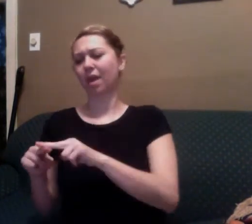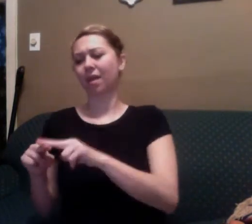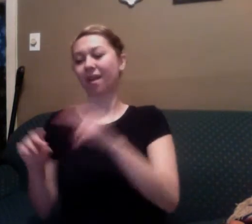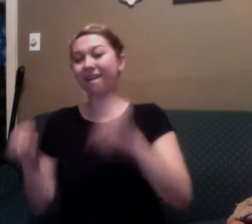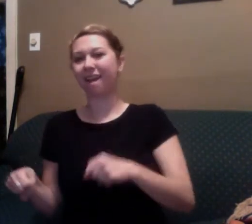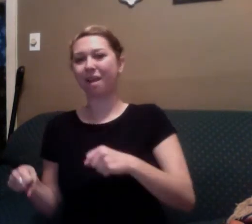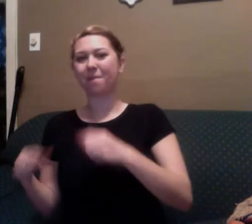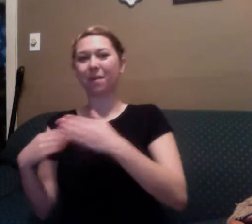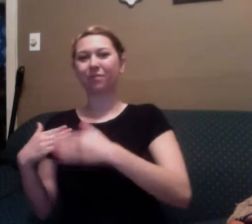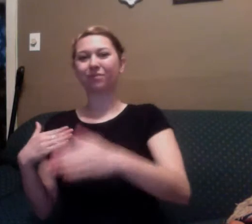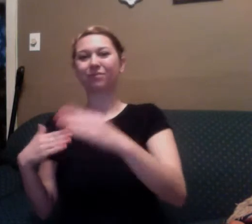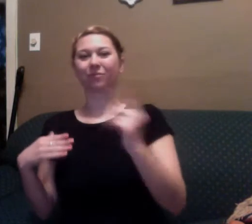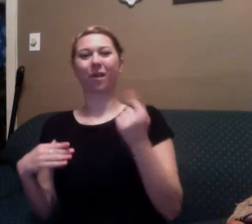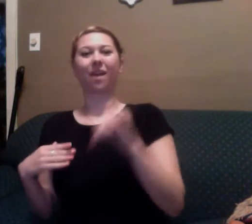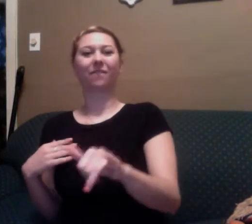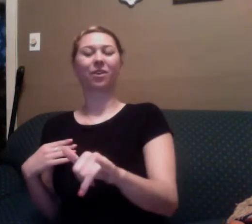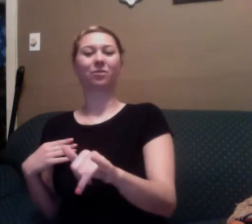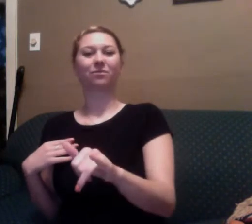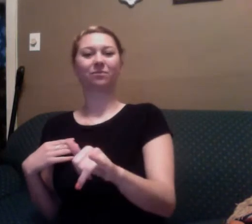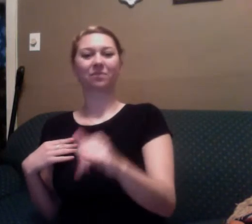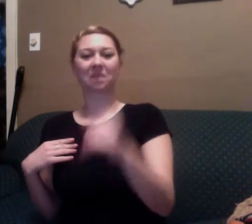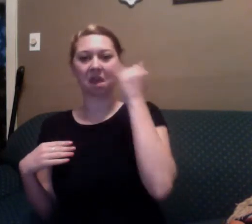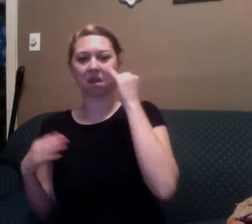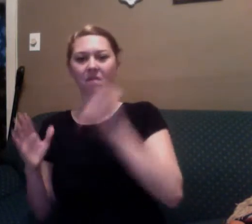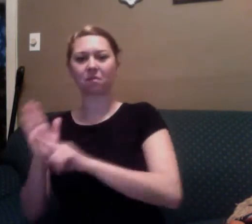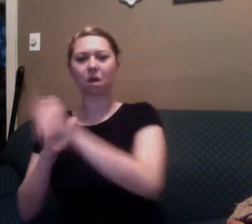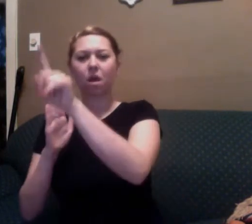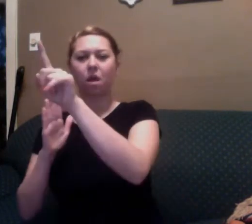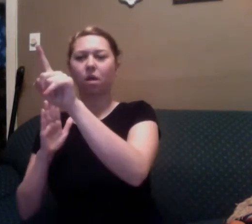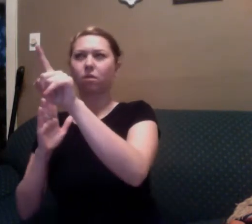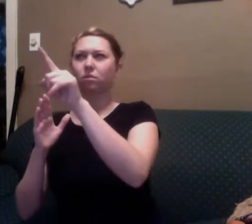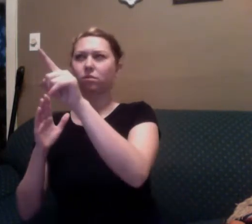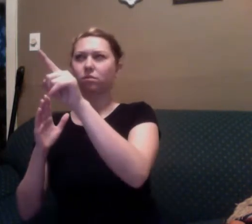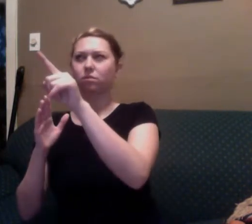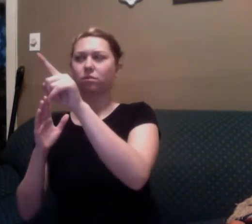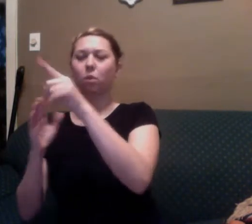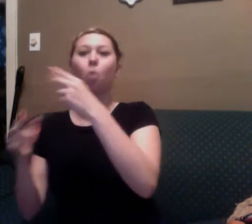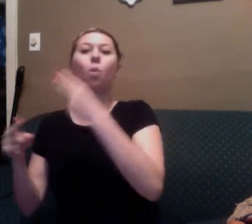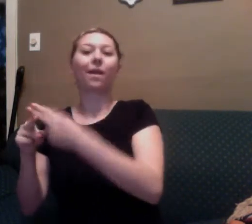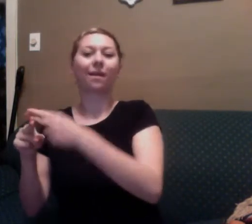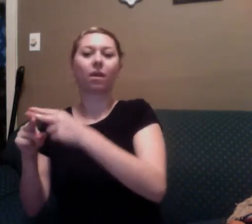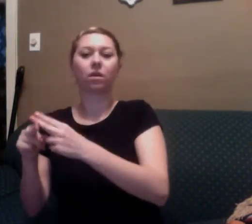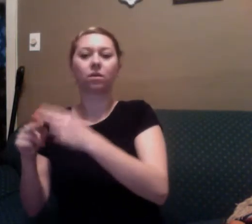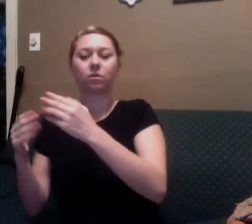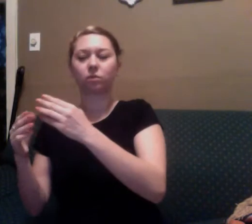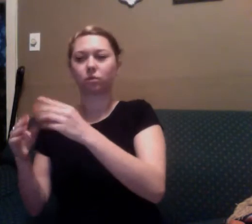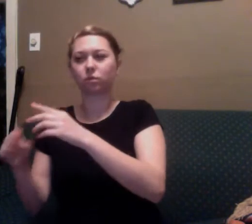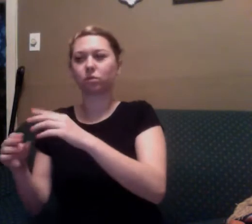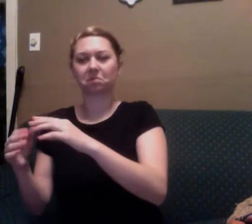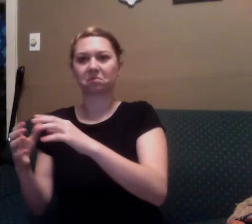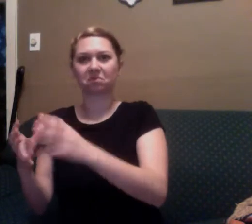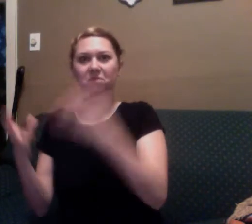too long, probably a matter of years for most of us, your brain may decide that that's the new normal.